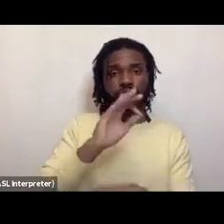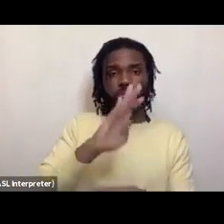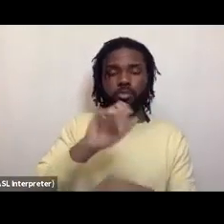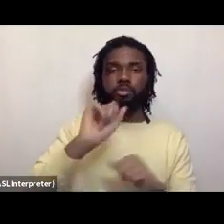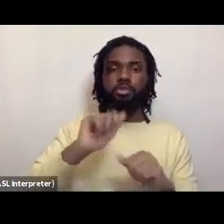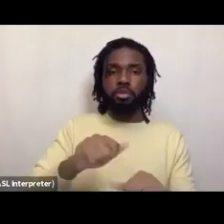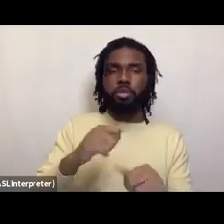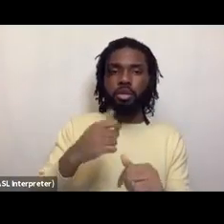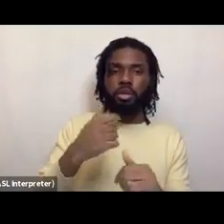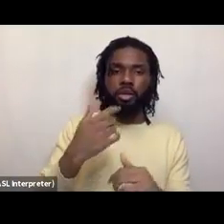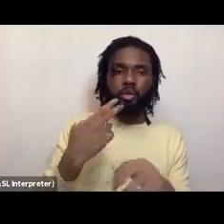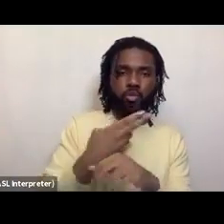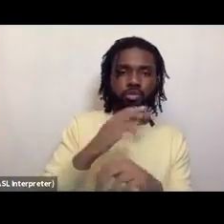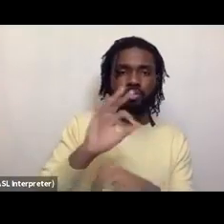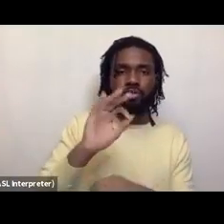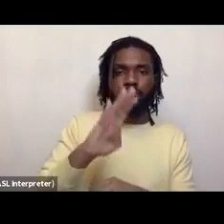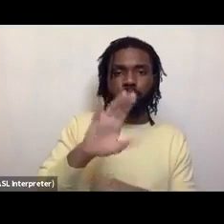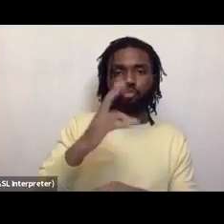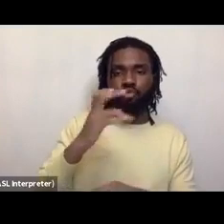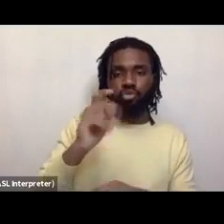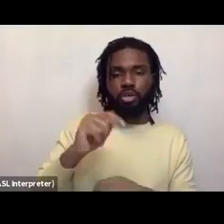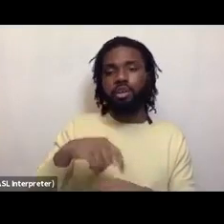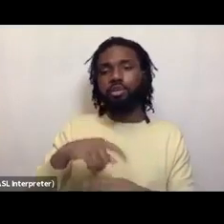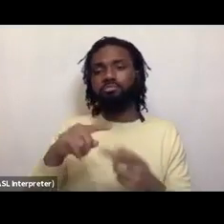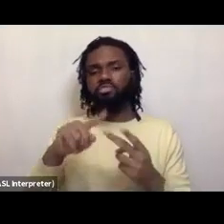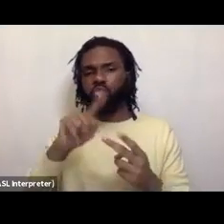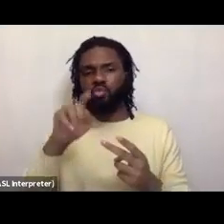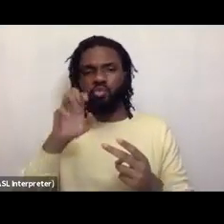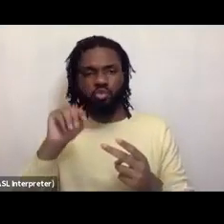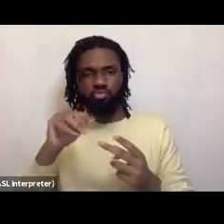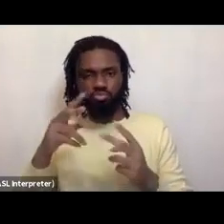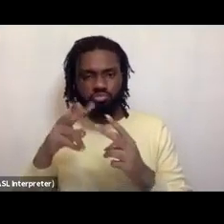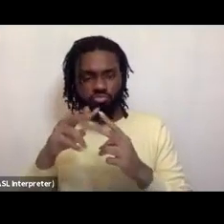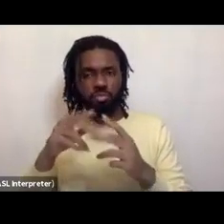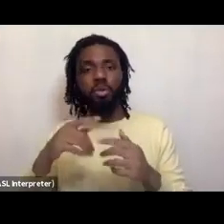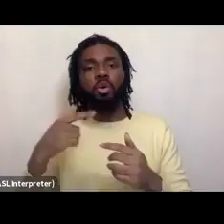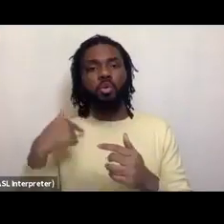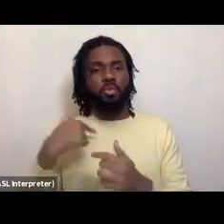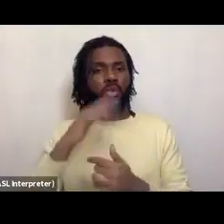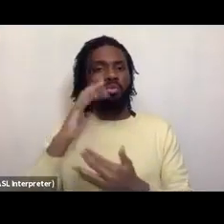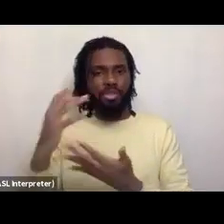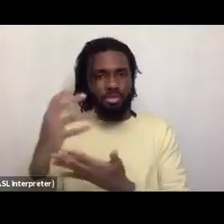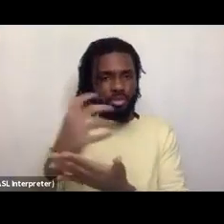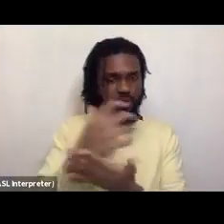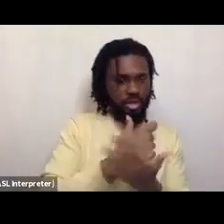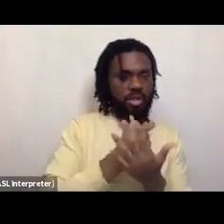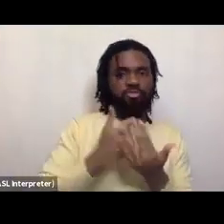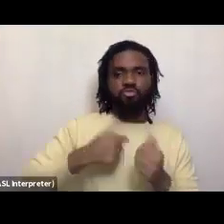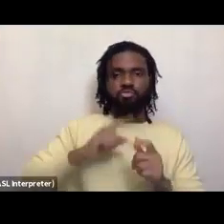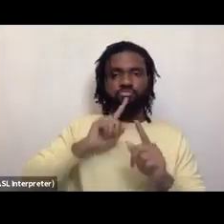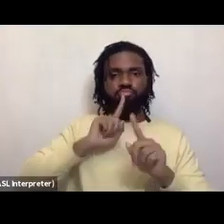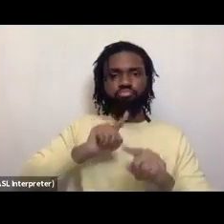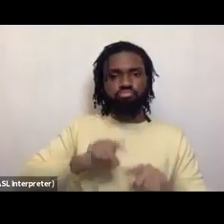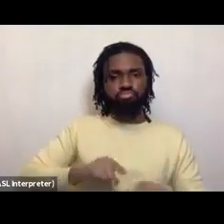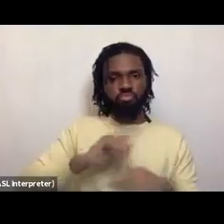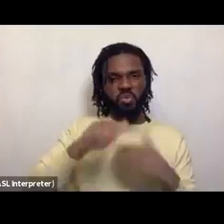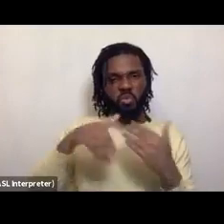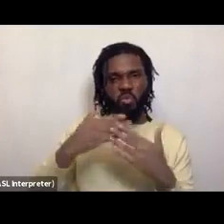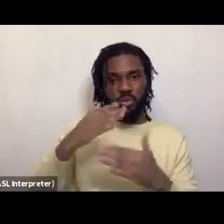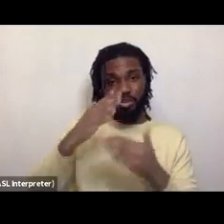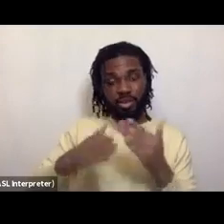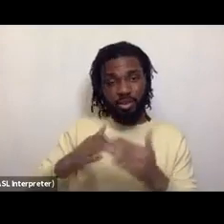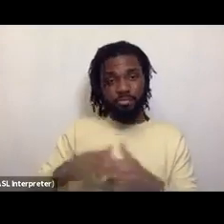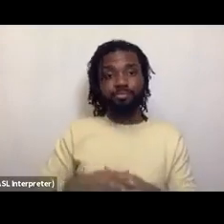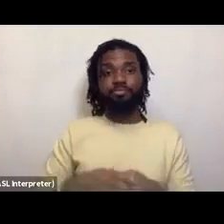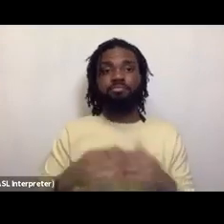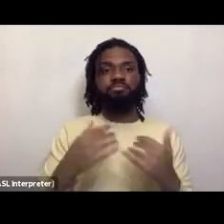can drop them in the Zoom chat. We'll compile those and get as many answered at the end. So yeah, I won't spend too much